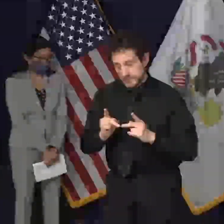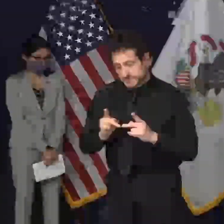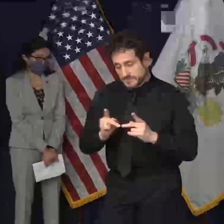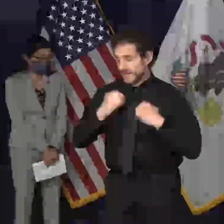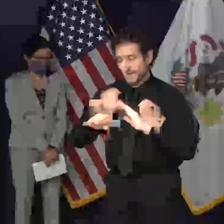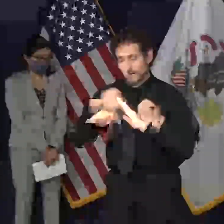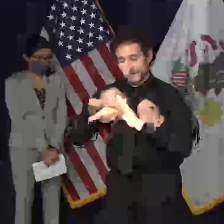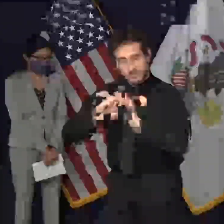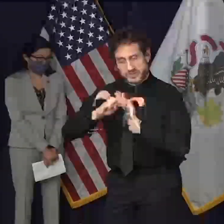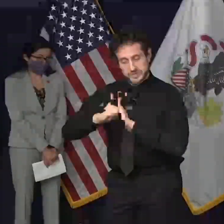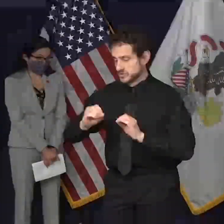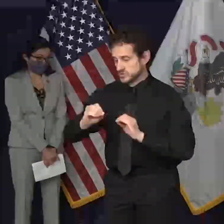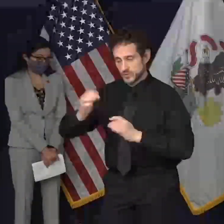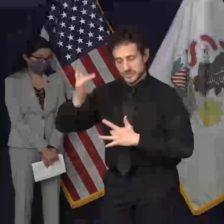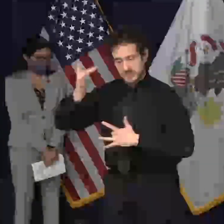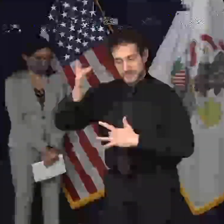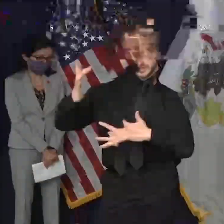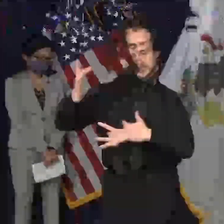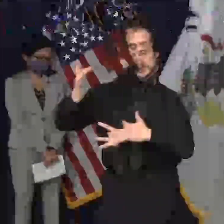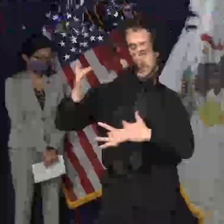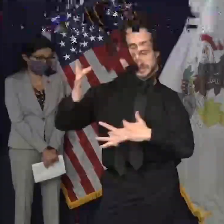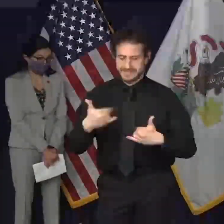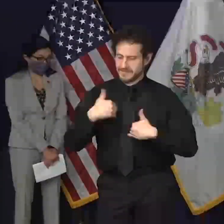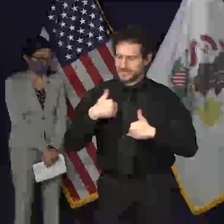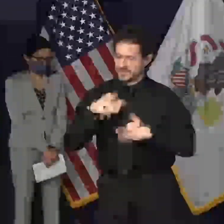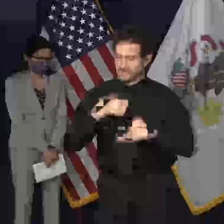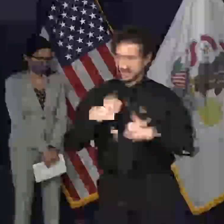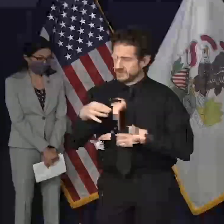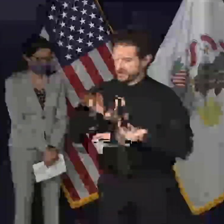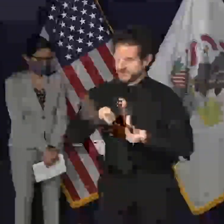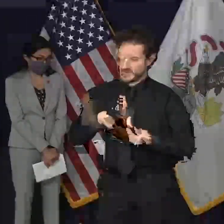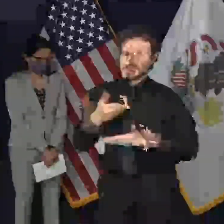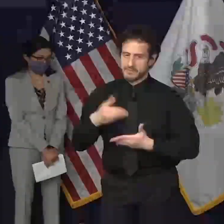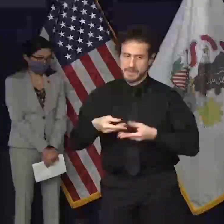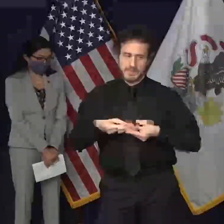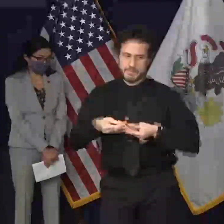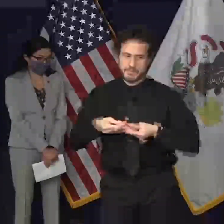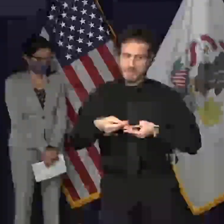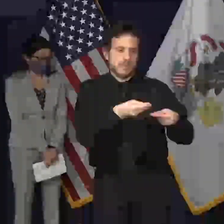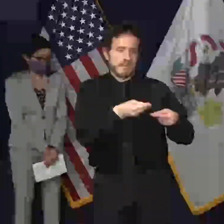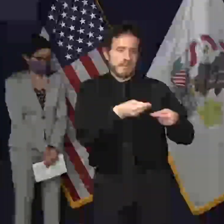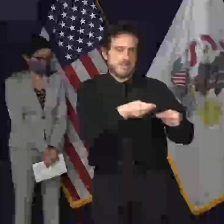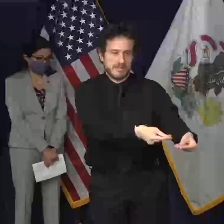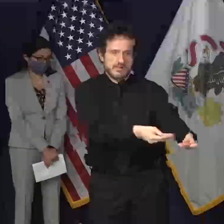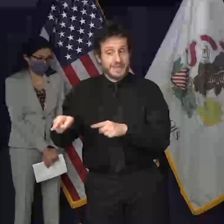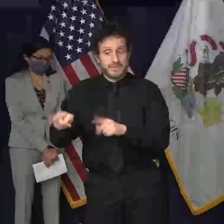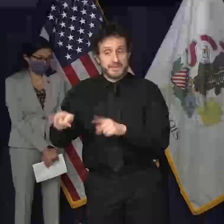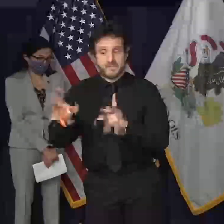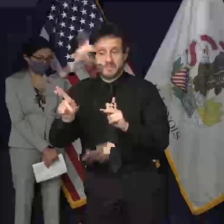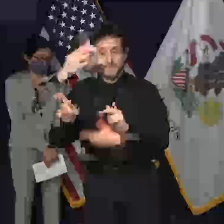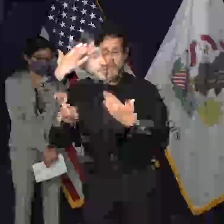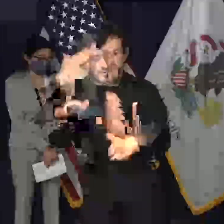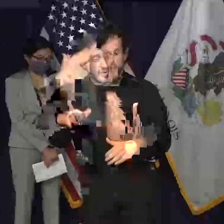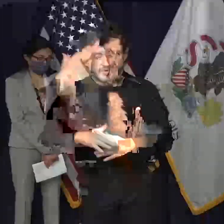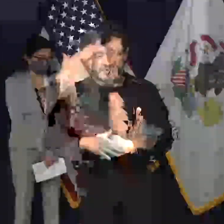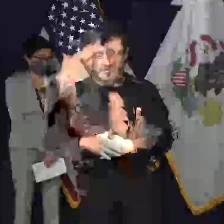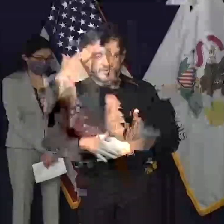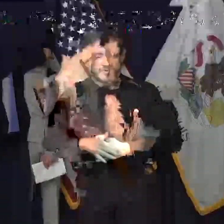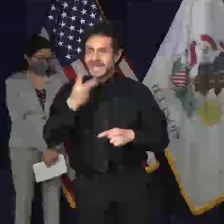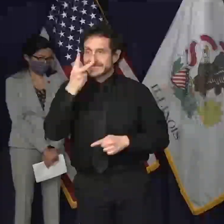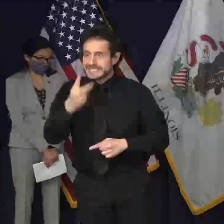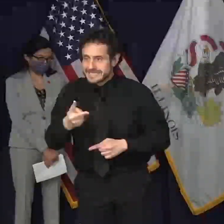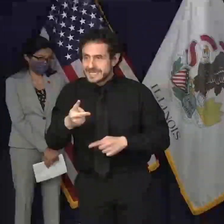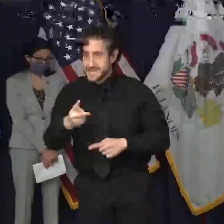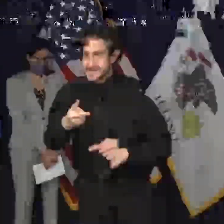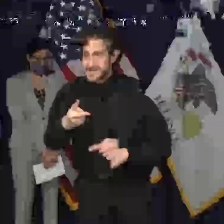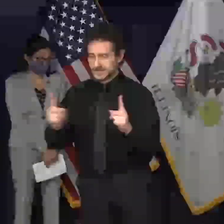is a part. And so it makes it very hard to contain something that you can't even see in the form of an infection or transmission by someone that you don't